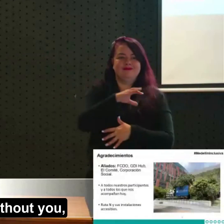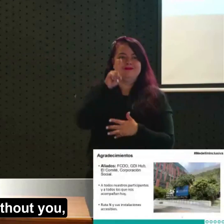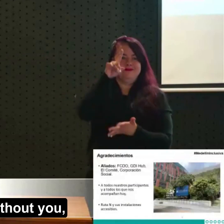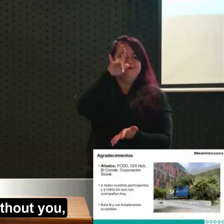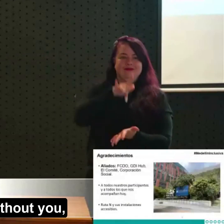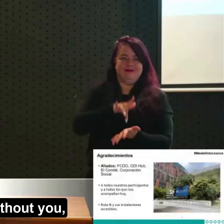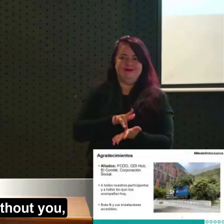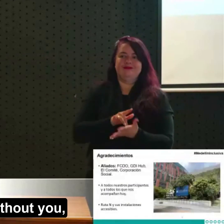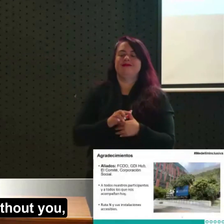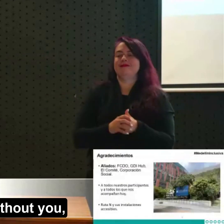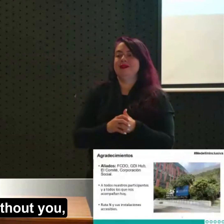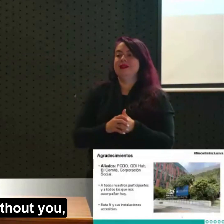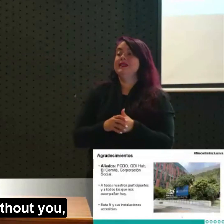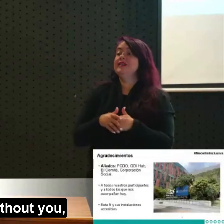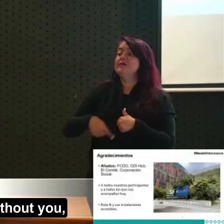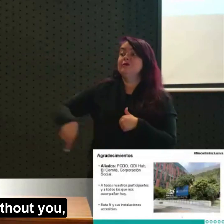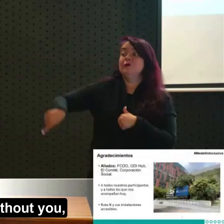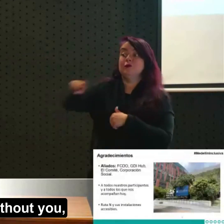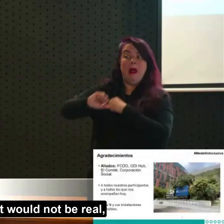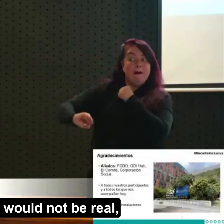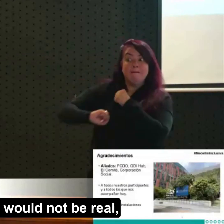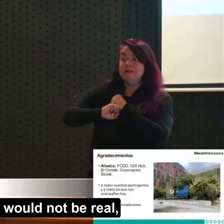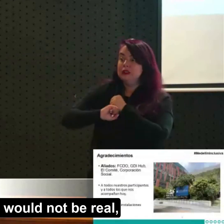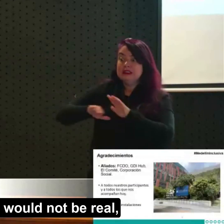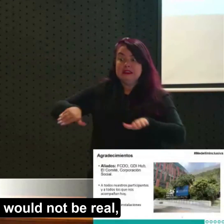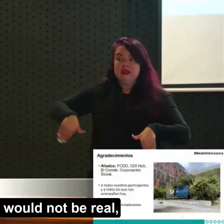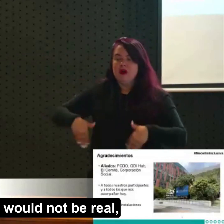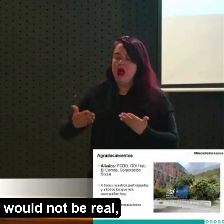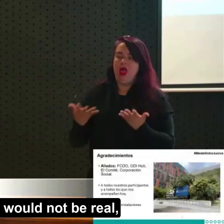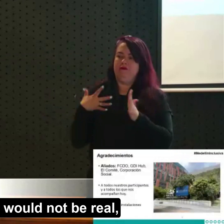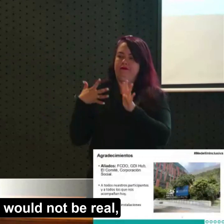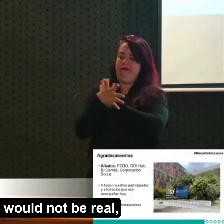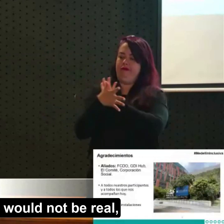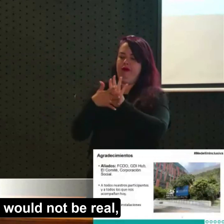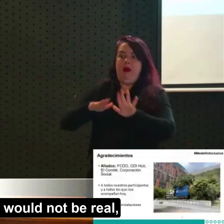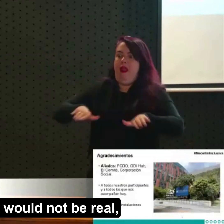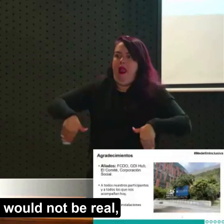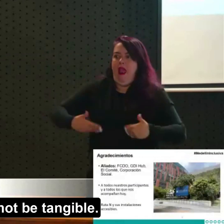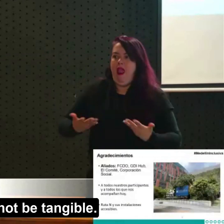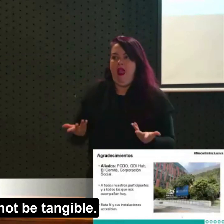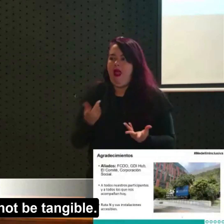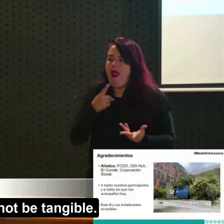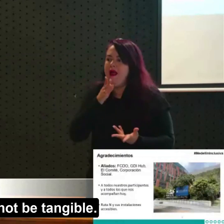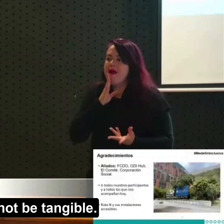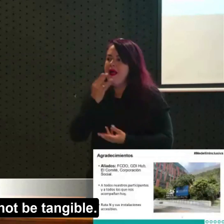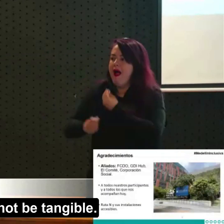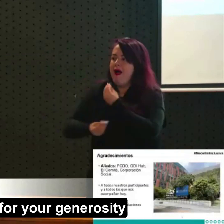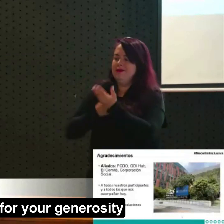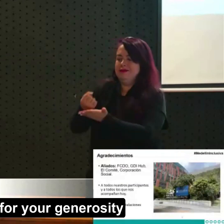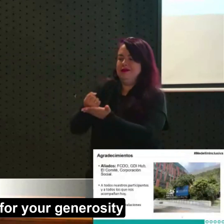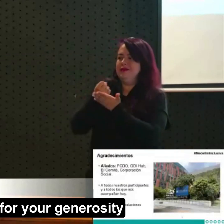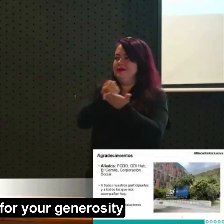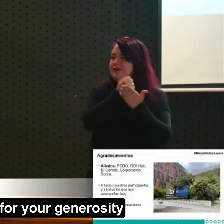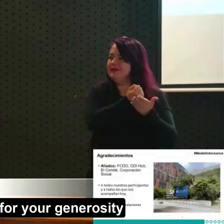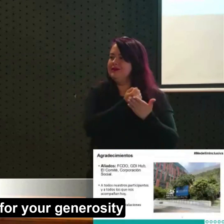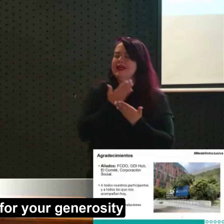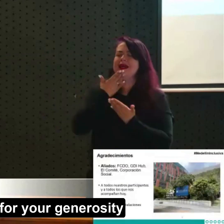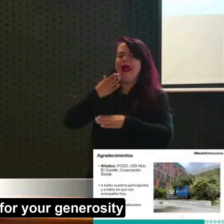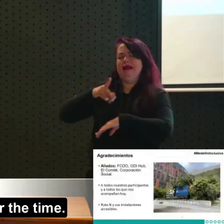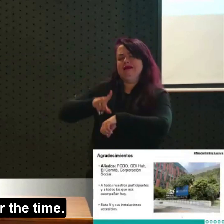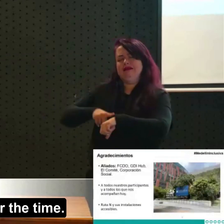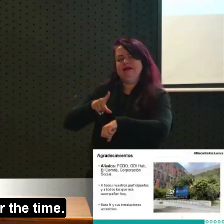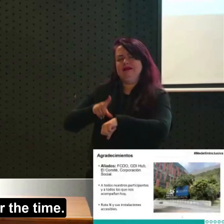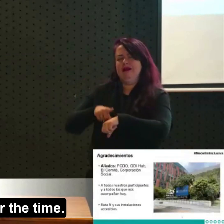project. Without you, this report would not be real, would not be tangible. Thank you